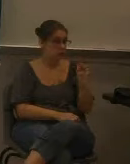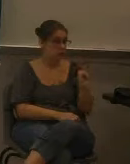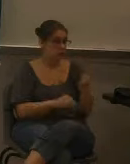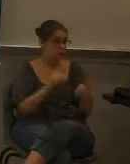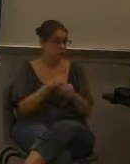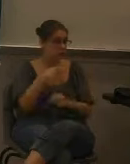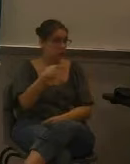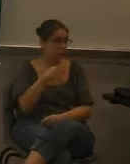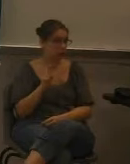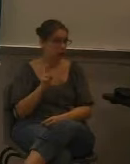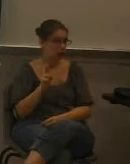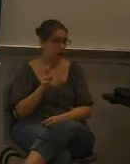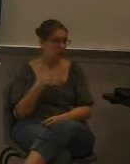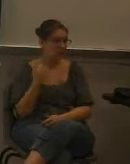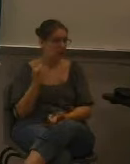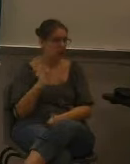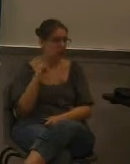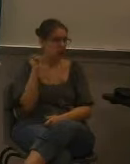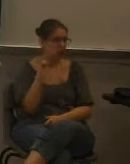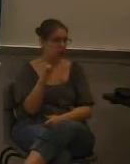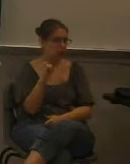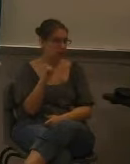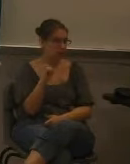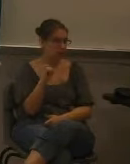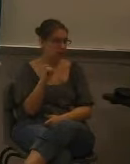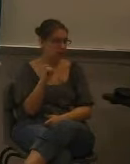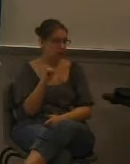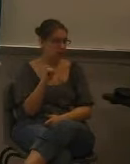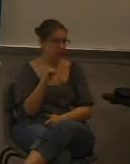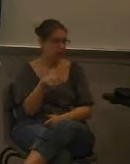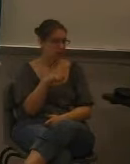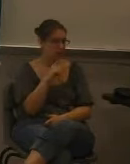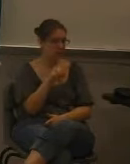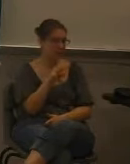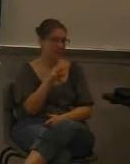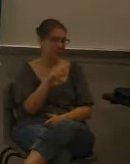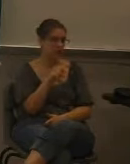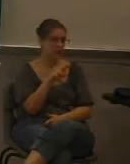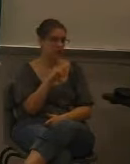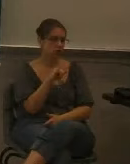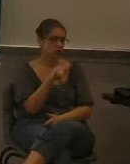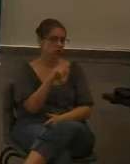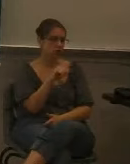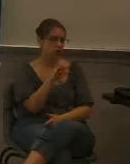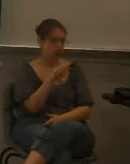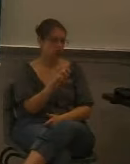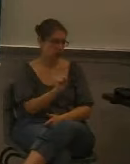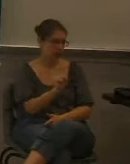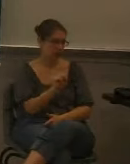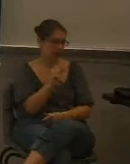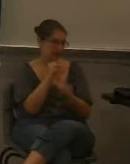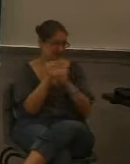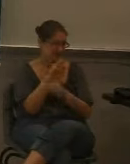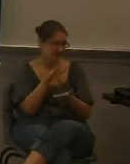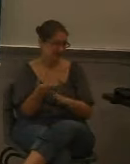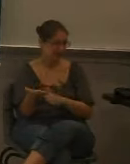Rico, where they have these large shrimps that are detritivores. And they're able to maintain